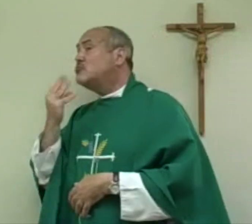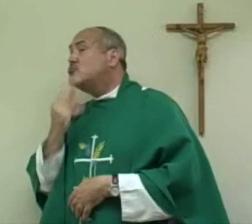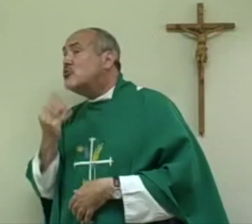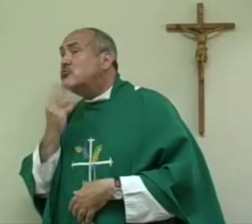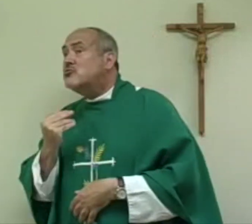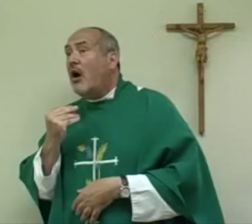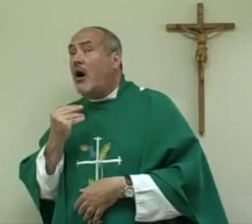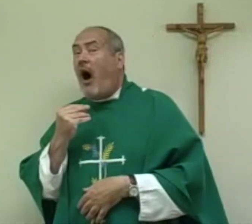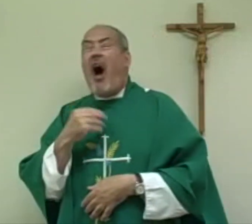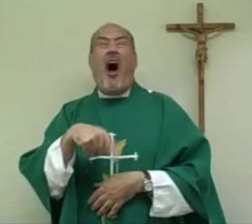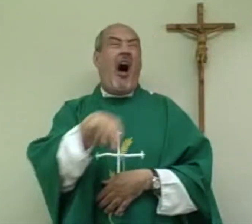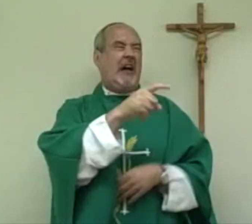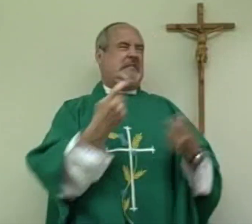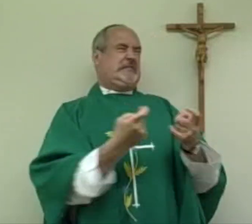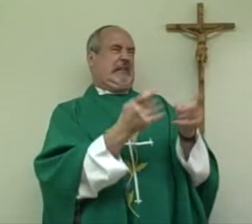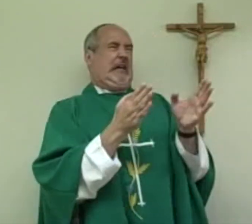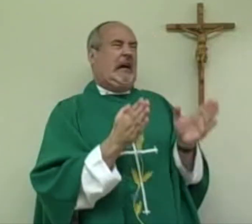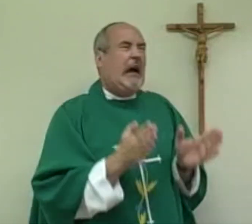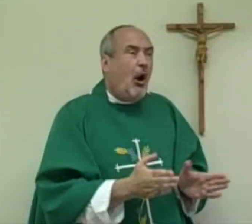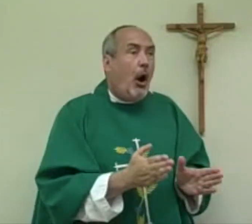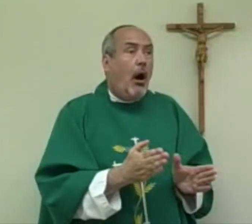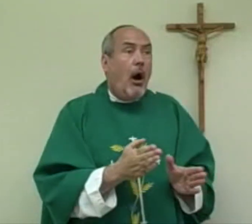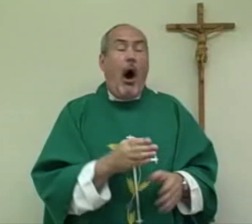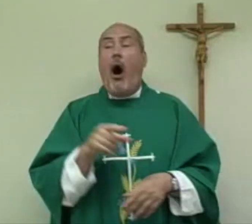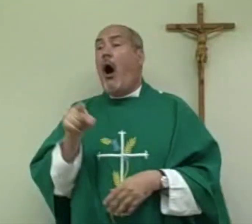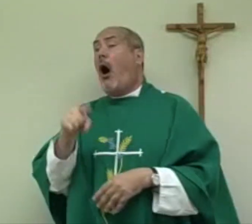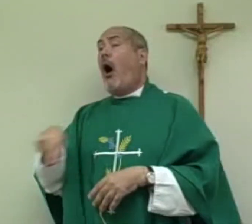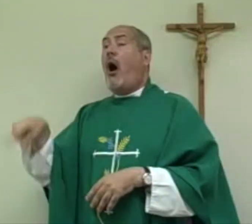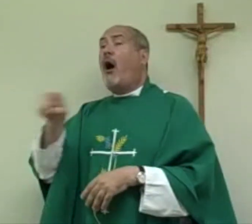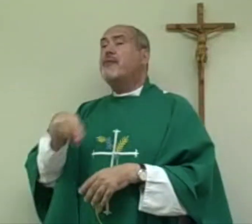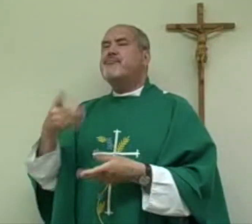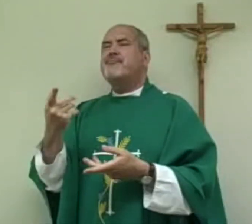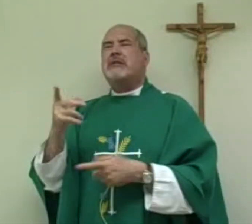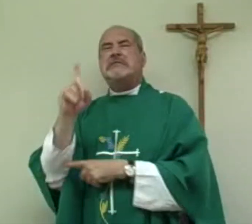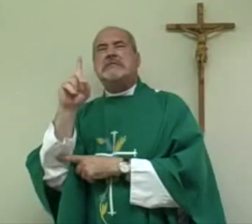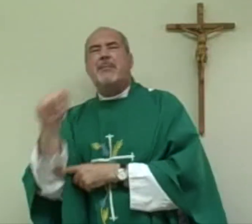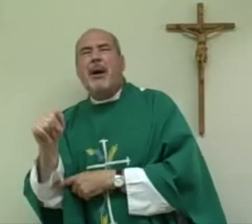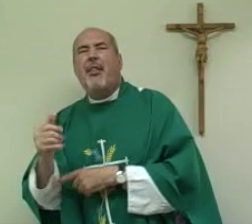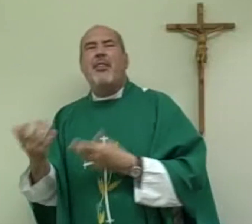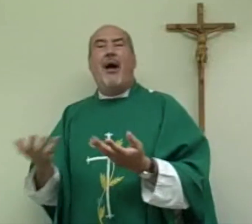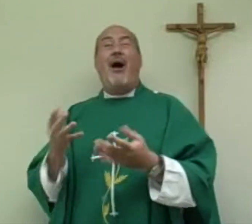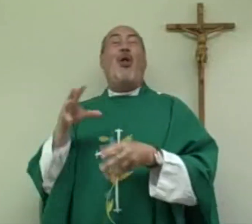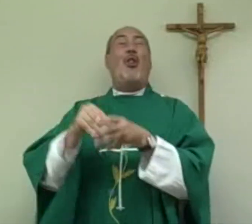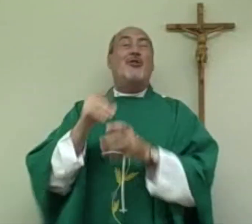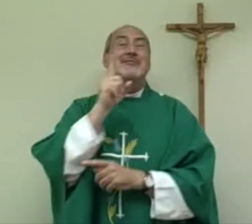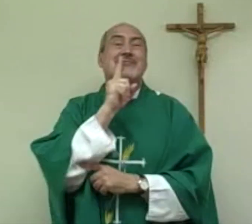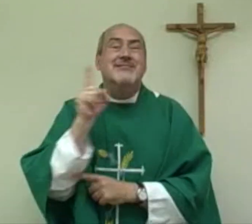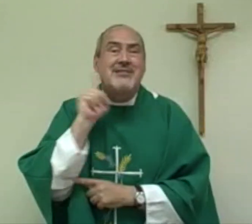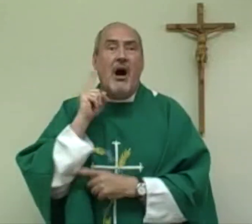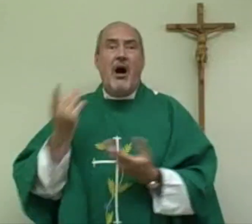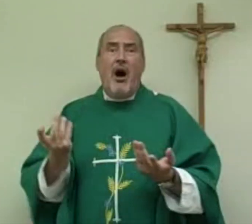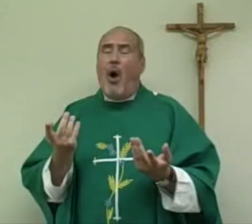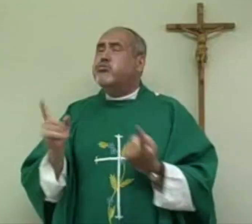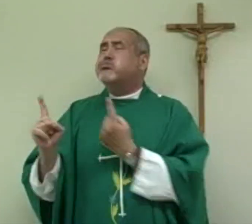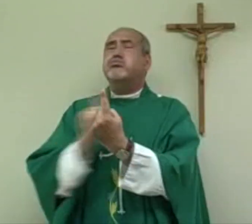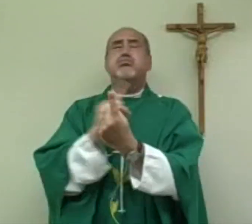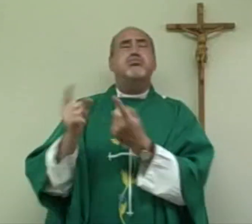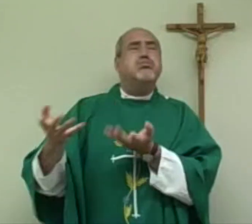Romans, the non-Jews, the sinners, or even people that were disabled, and the deaf